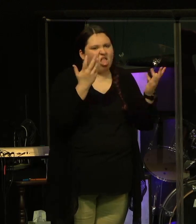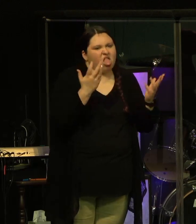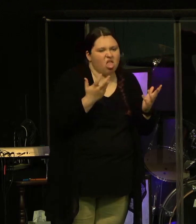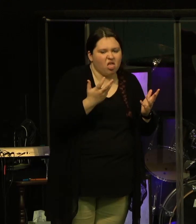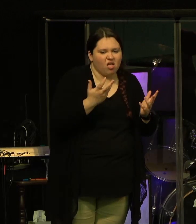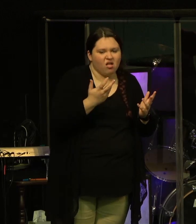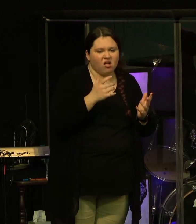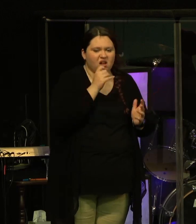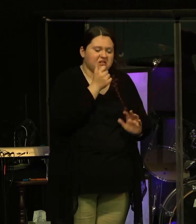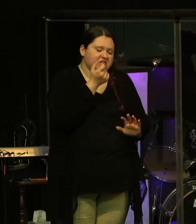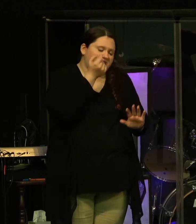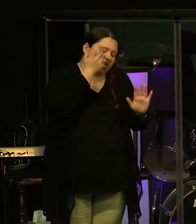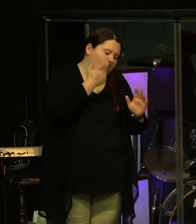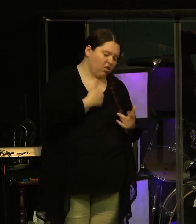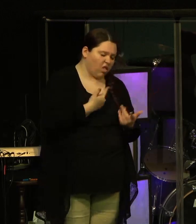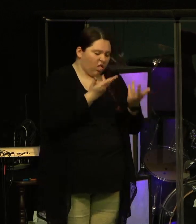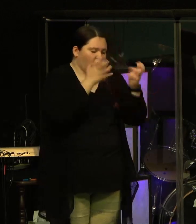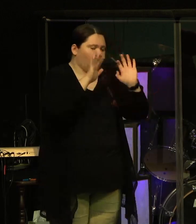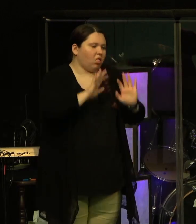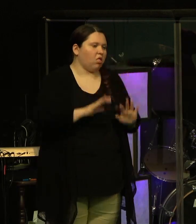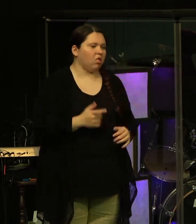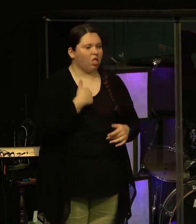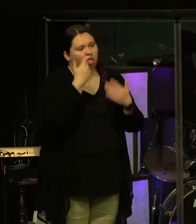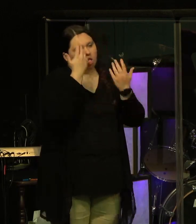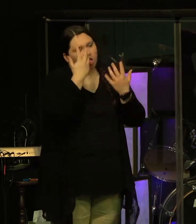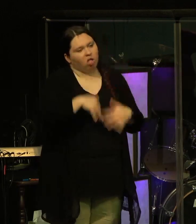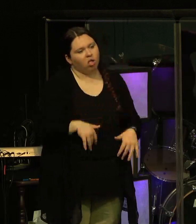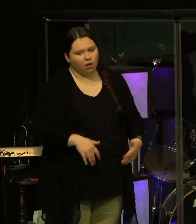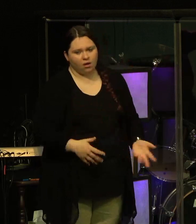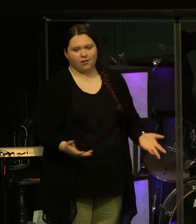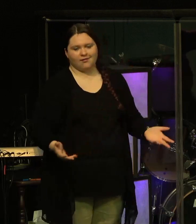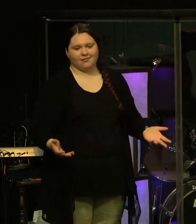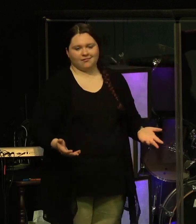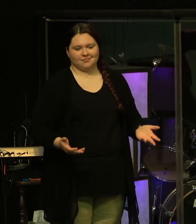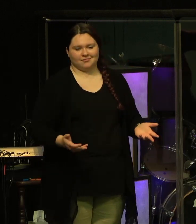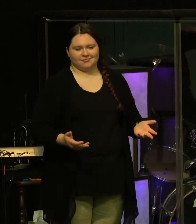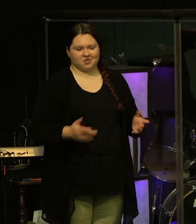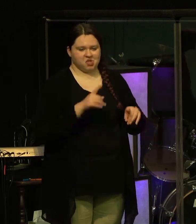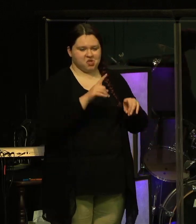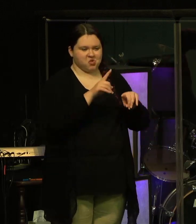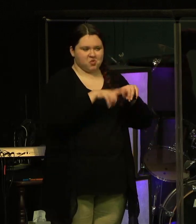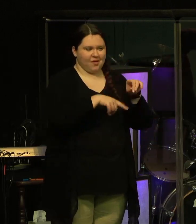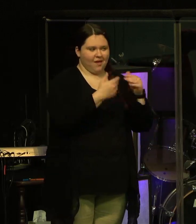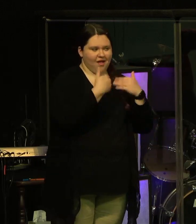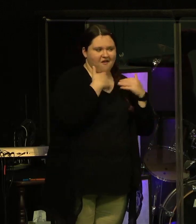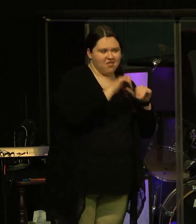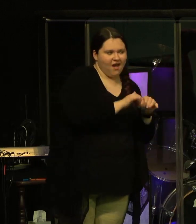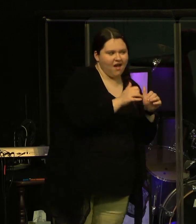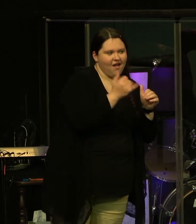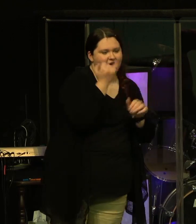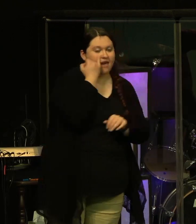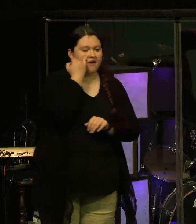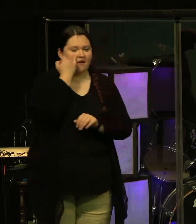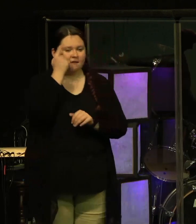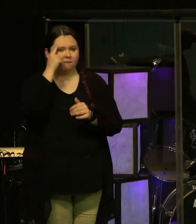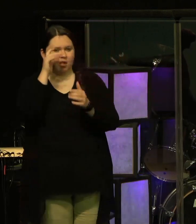don't understand it. I'm depressed. There's no room for that.